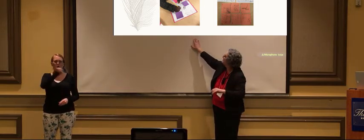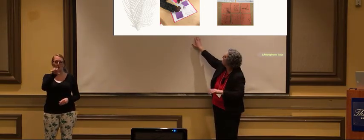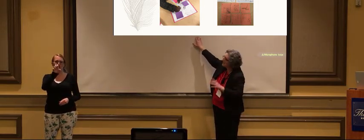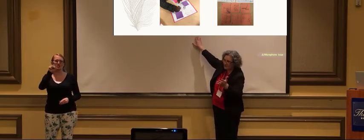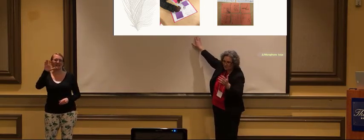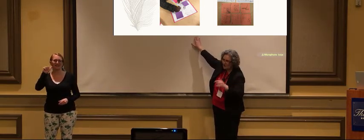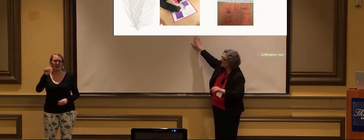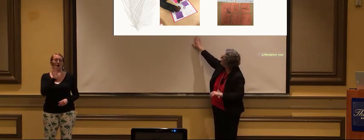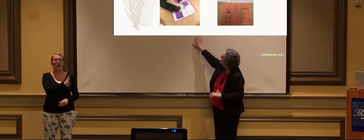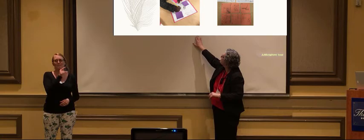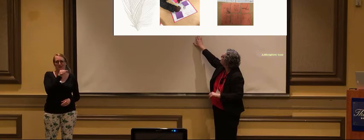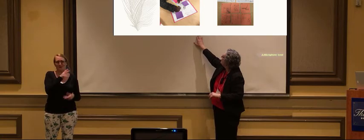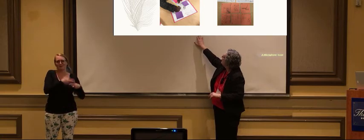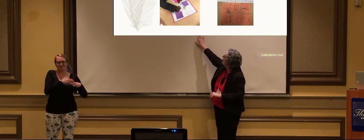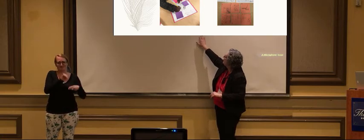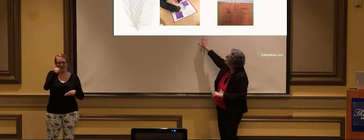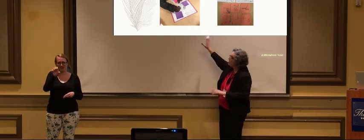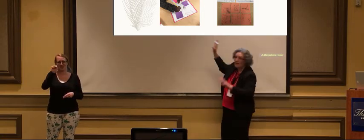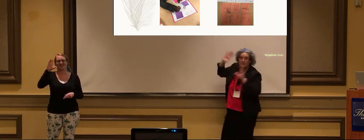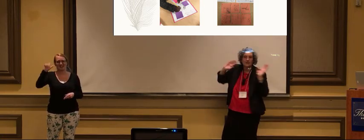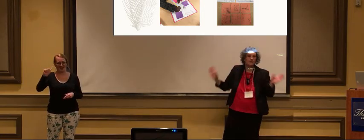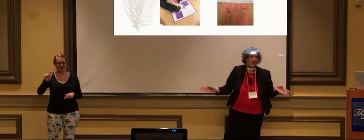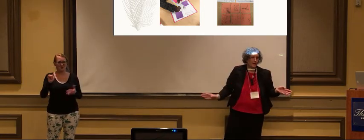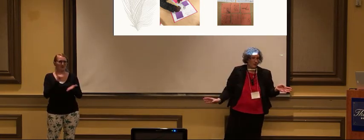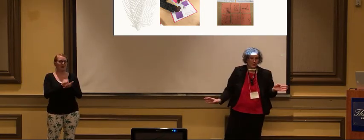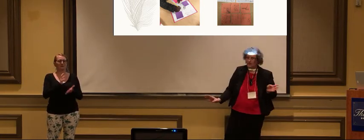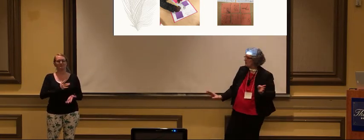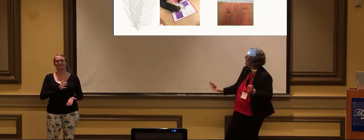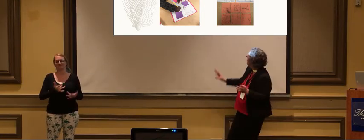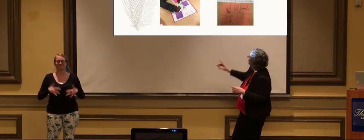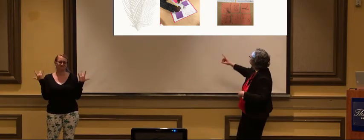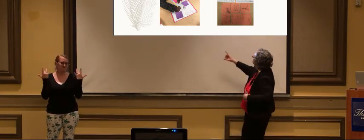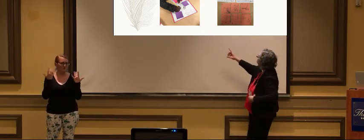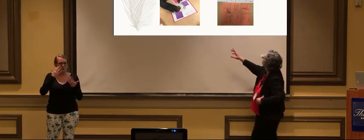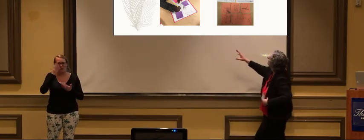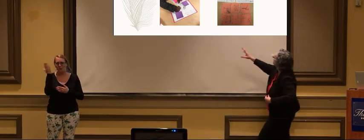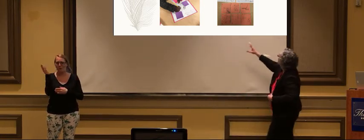Jessica. Is named Jessica. And that was a delight all year.